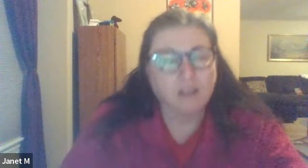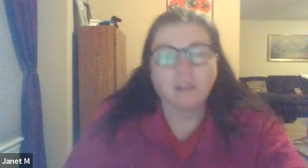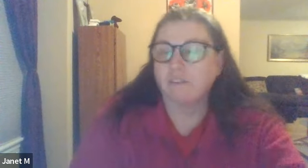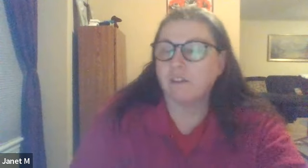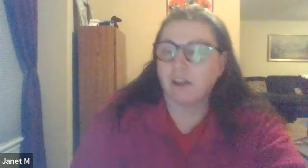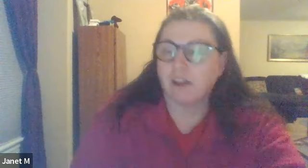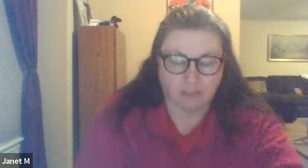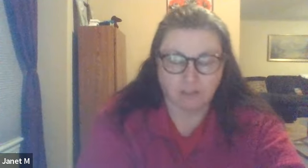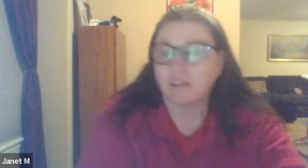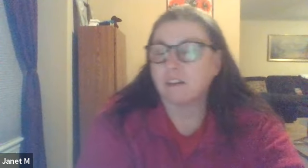Fast.